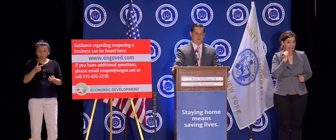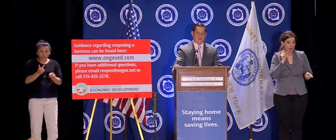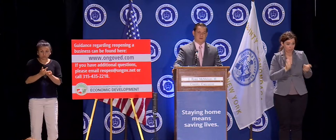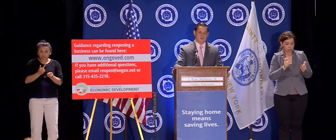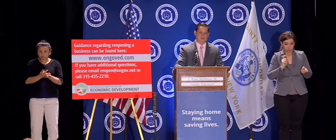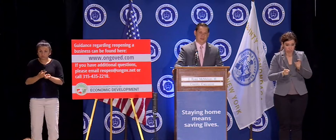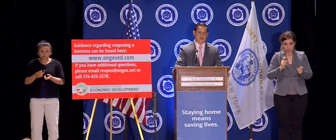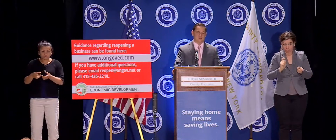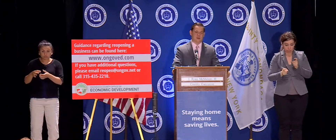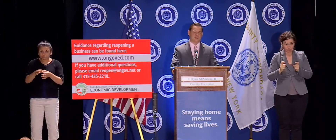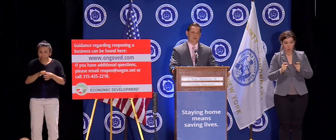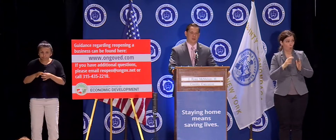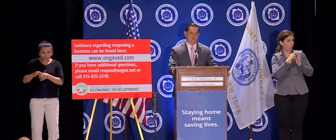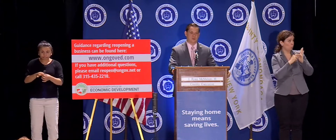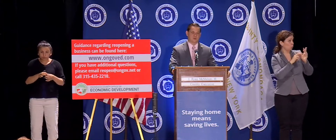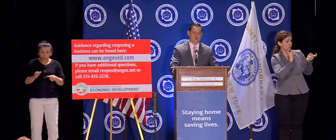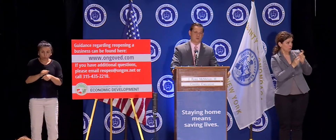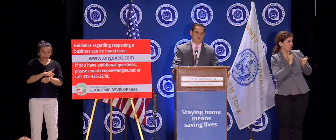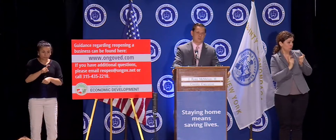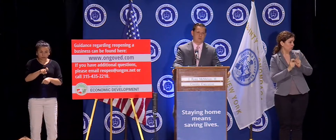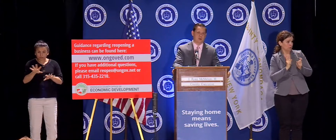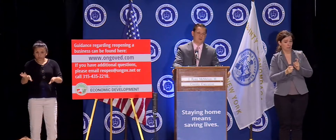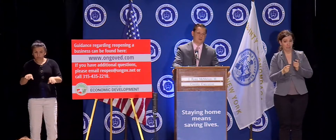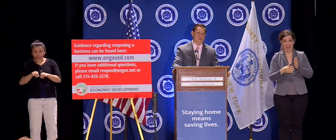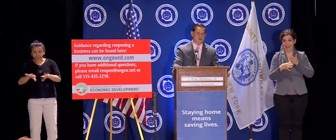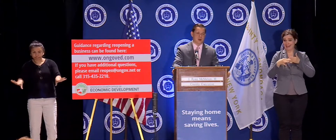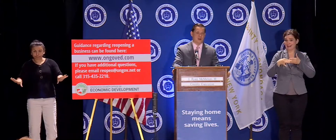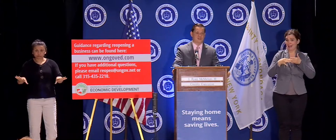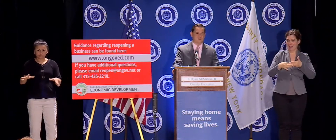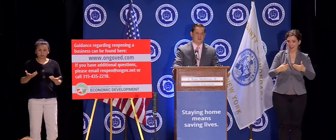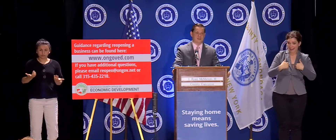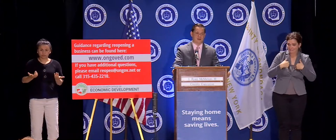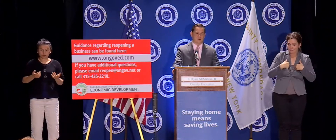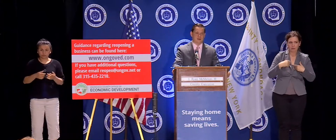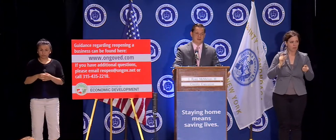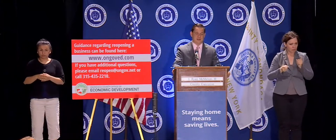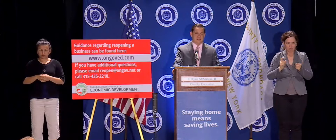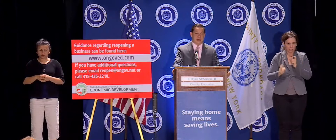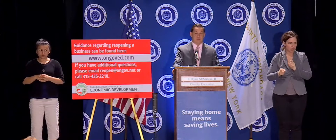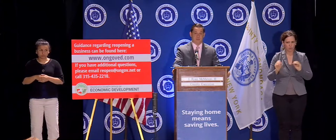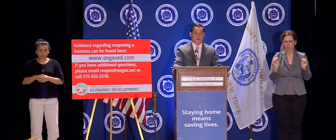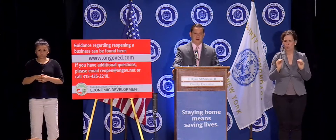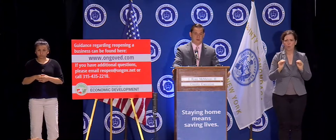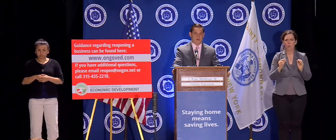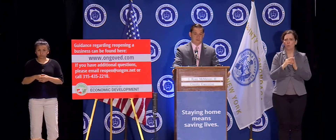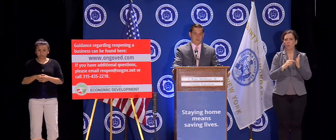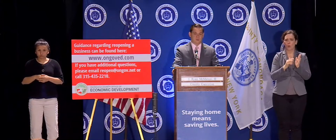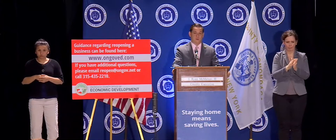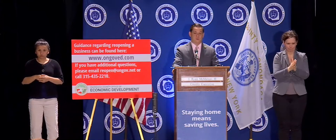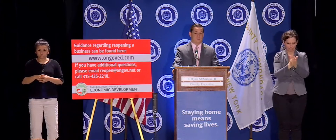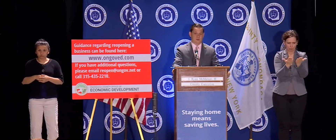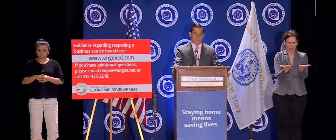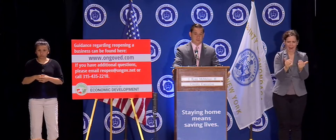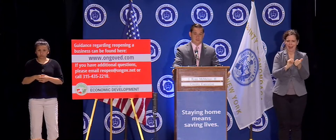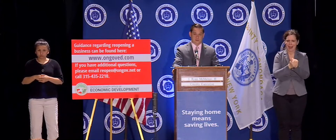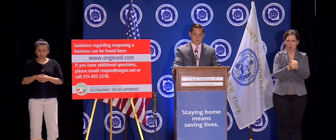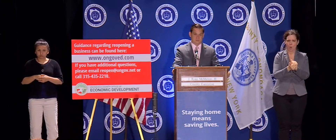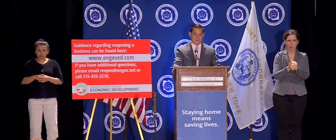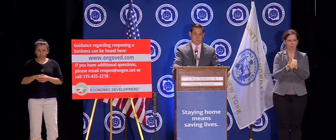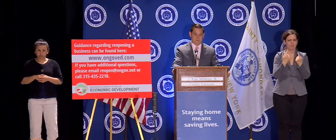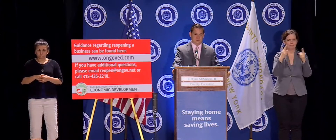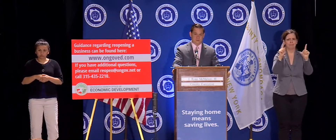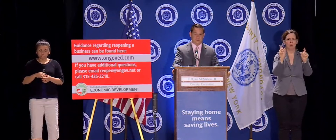infrastructure of decades or 100-long infrastructure wasn't prepared for this. Our civic center is not prepared for physical